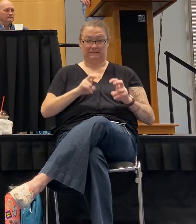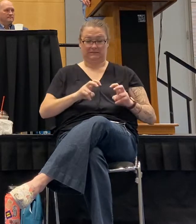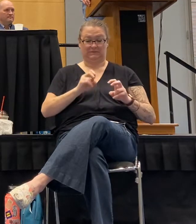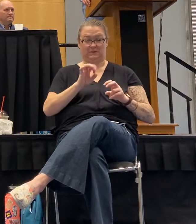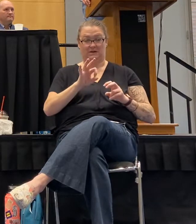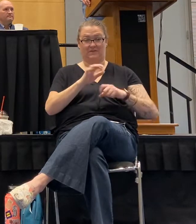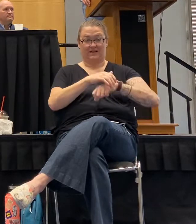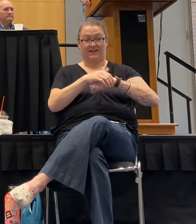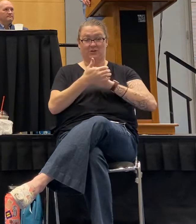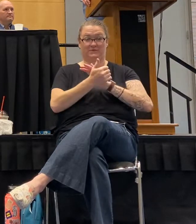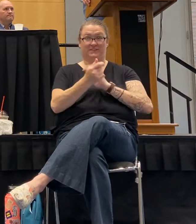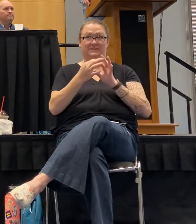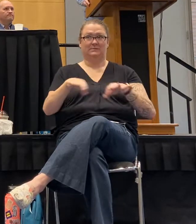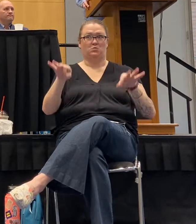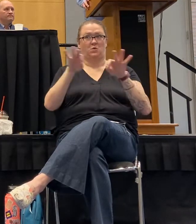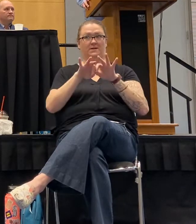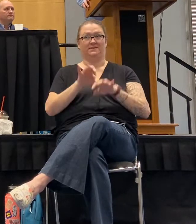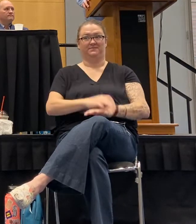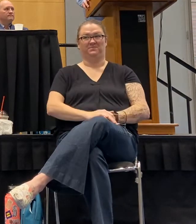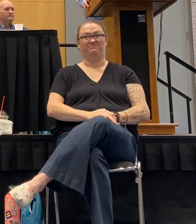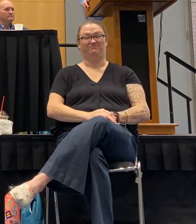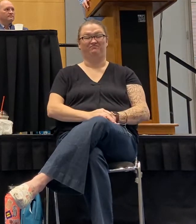English proficiency is so important.